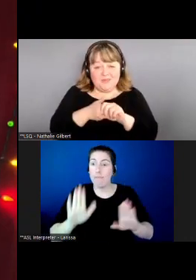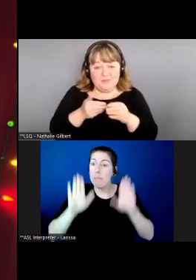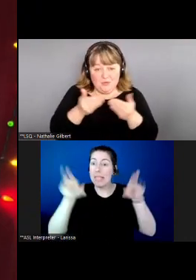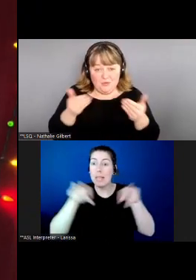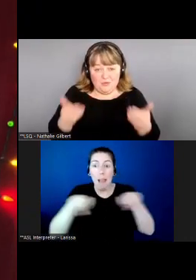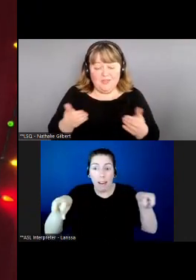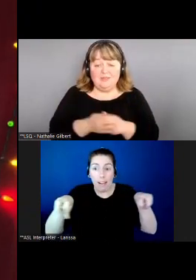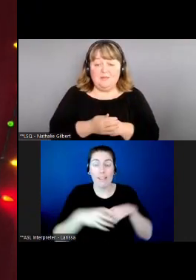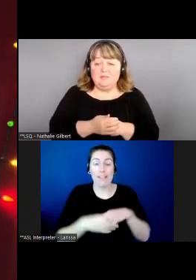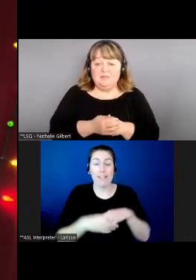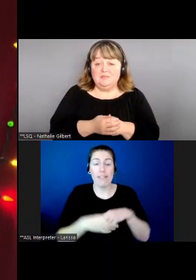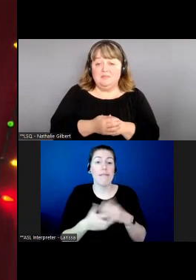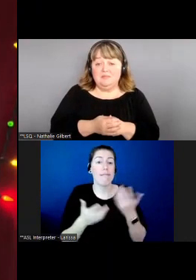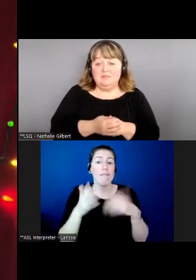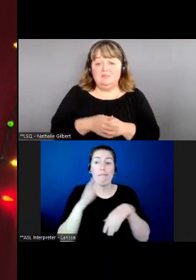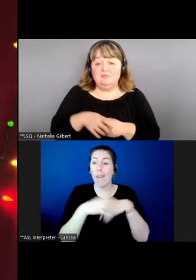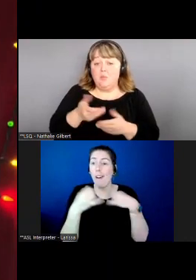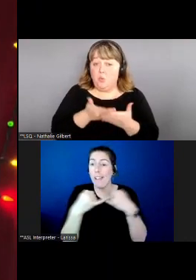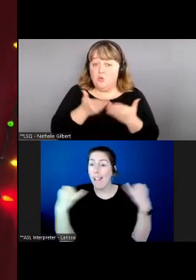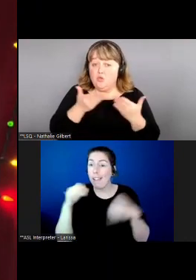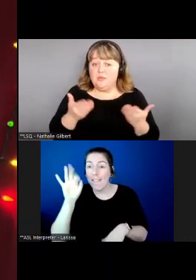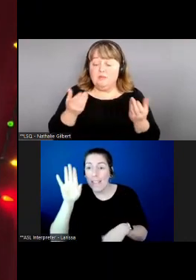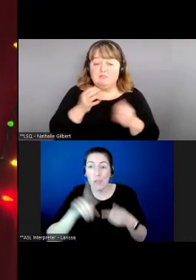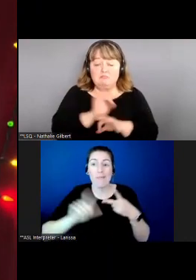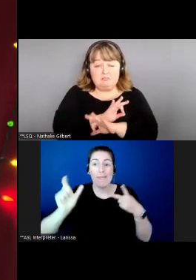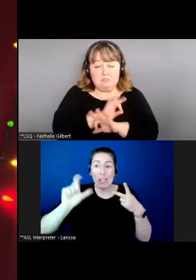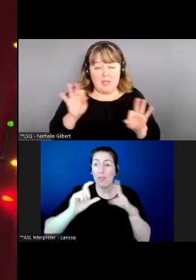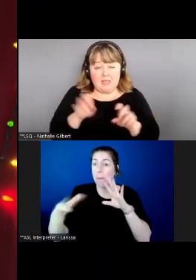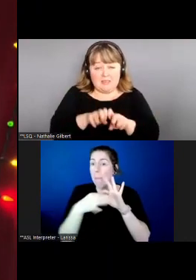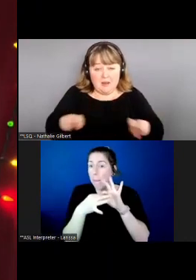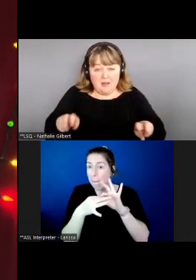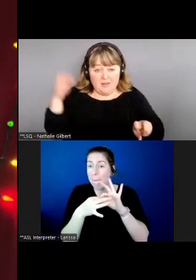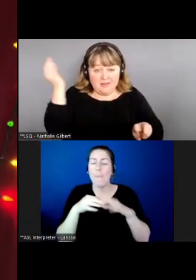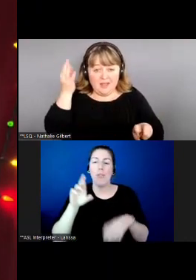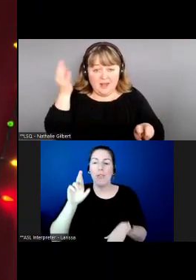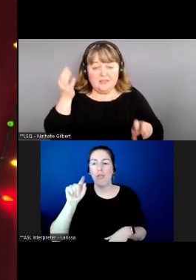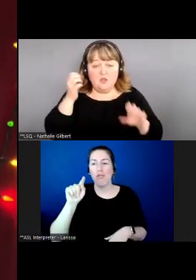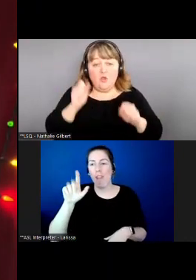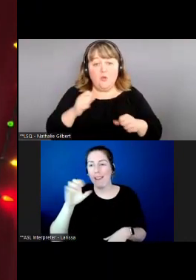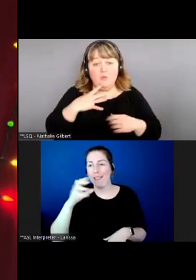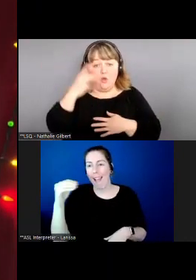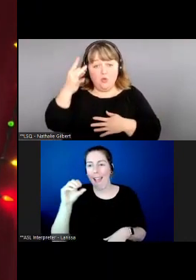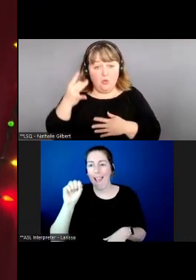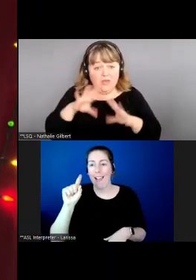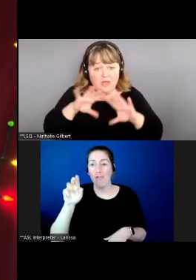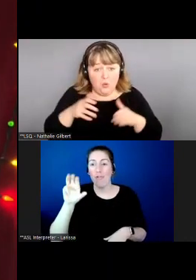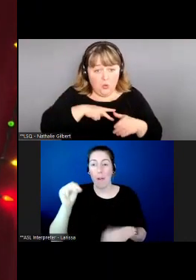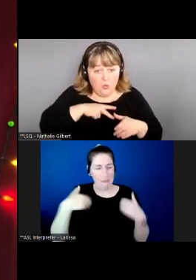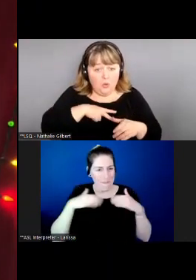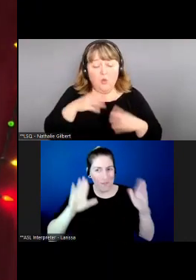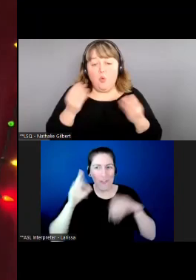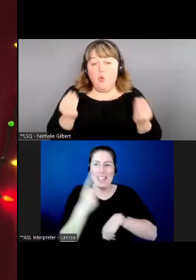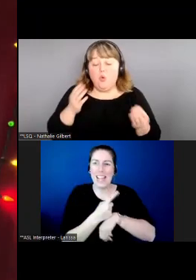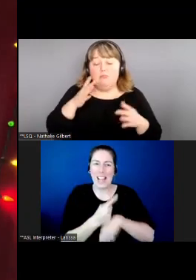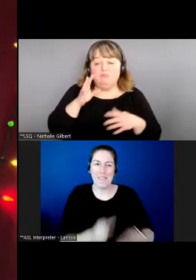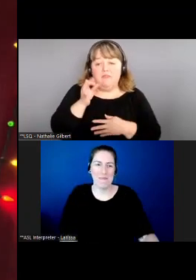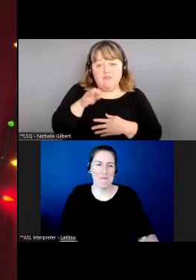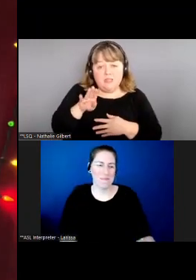and follow us on Facebook or Instagram, Rattle and Strum. And I hope you enjoy the rest of your day.